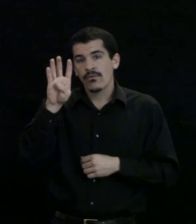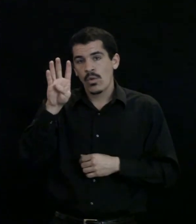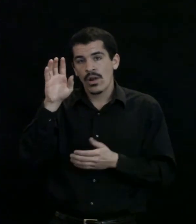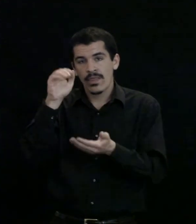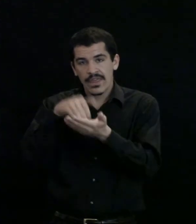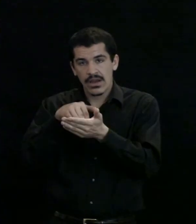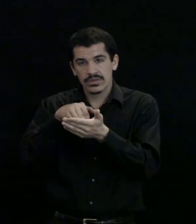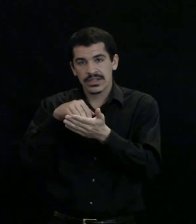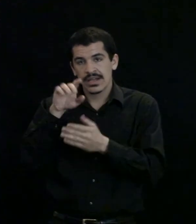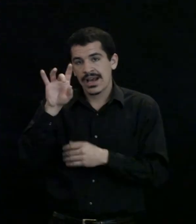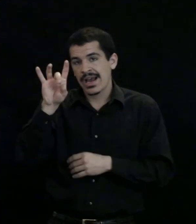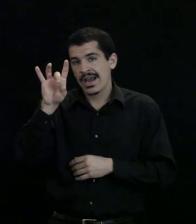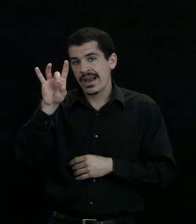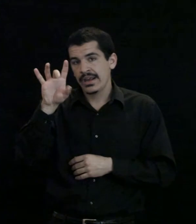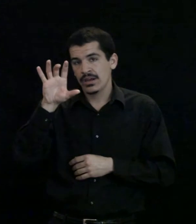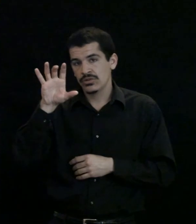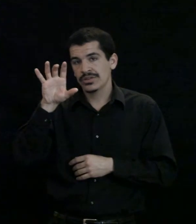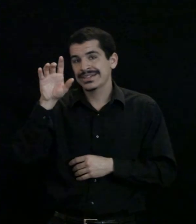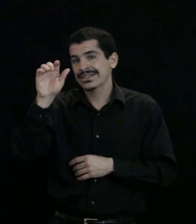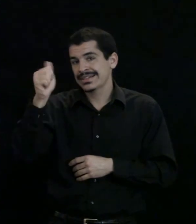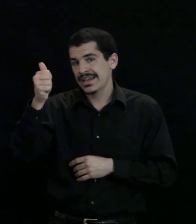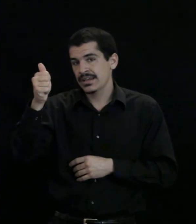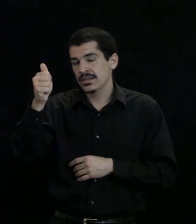104,810 square feet.